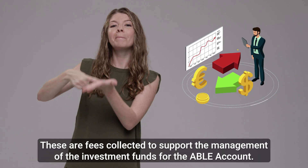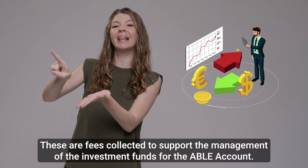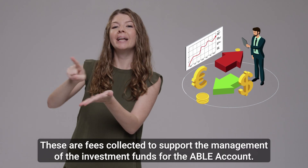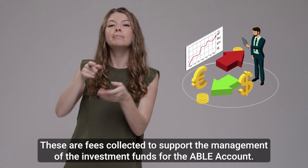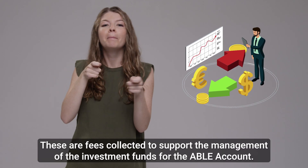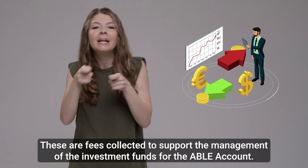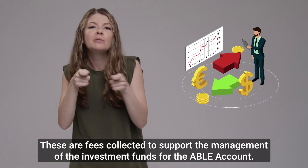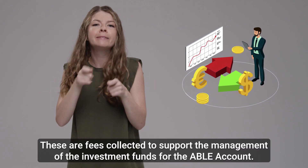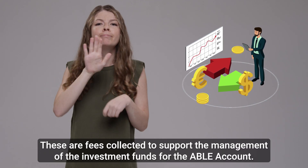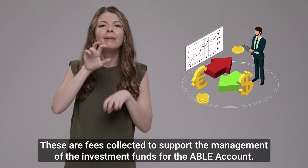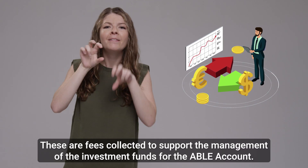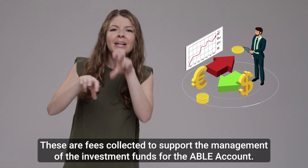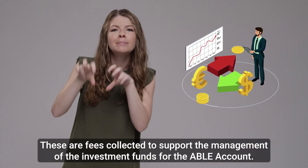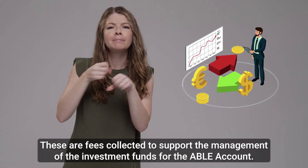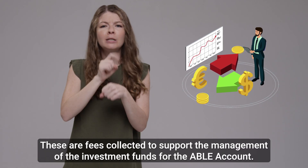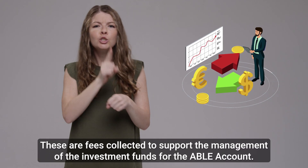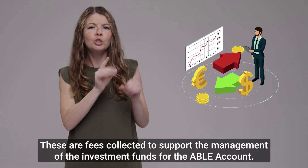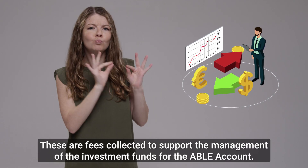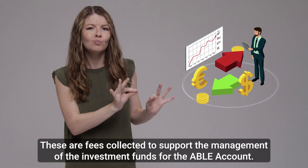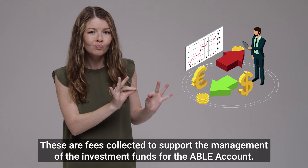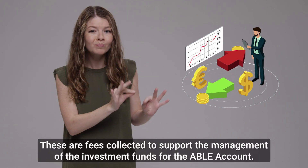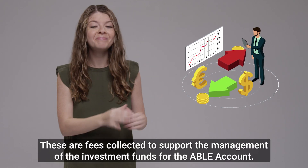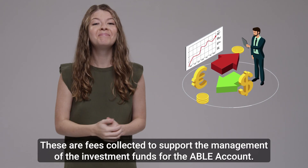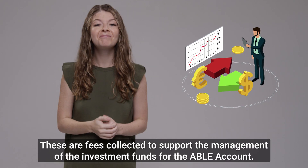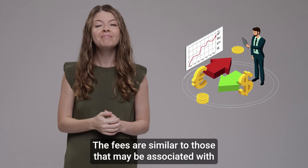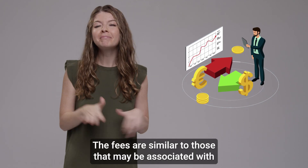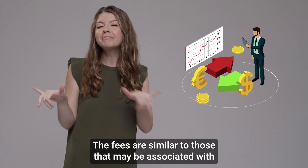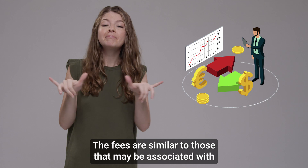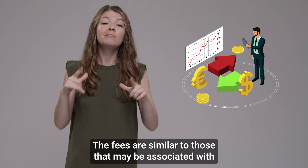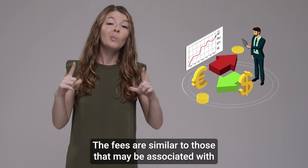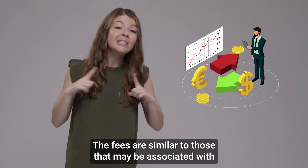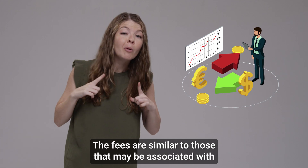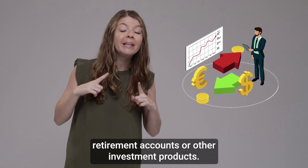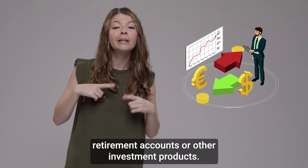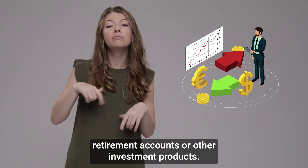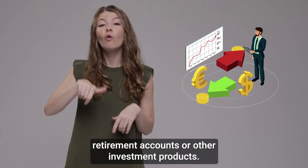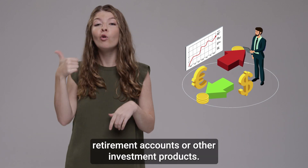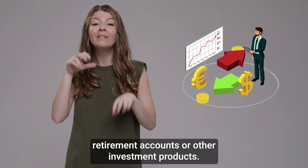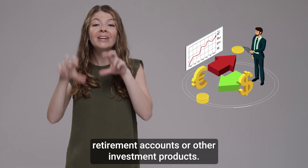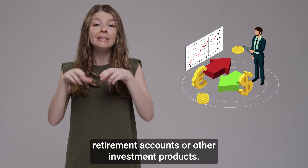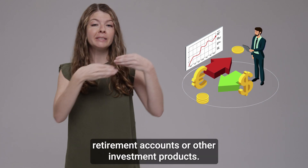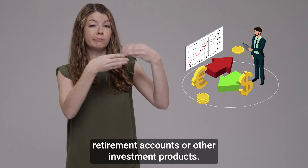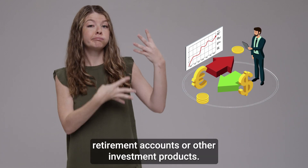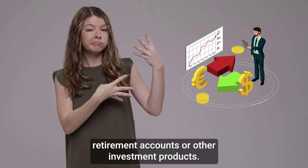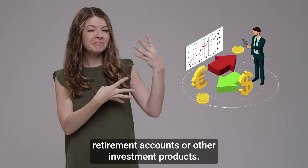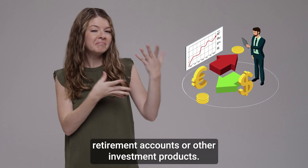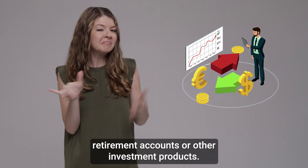fees collected to support the management of the investment funds for the ABLE account. The fees are similar to those that may be associated with